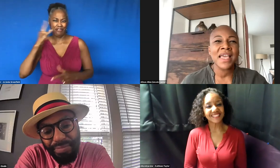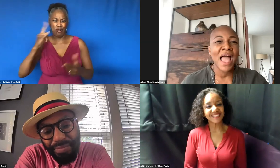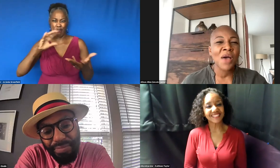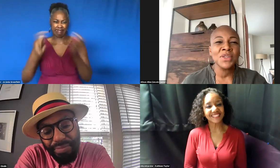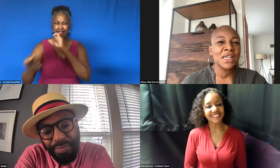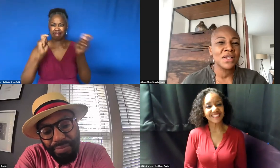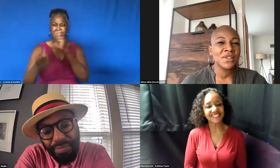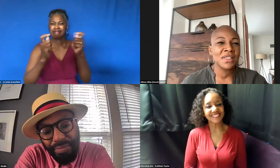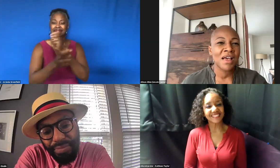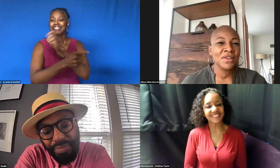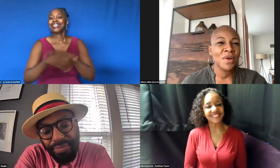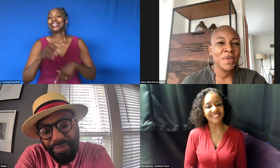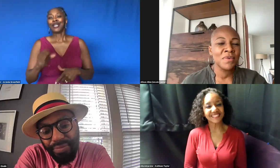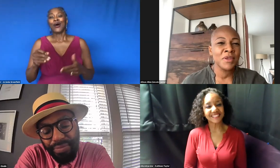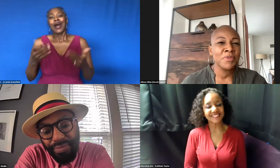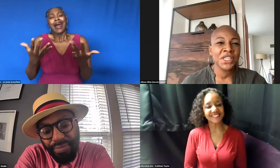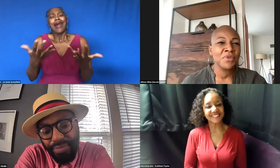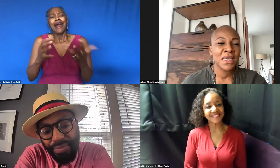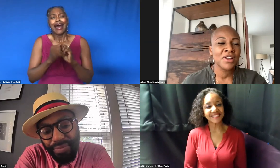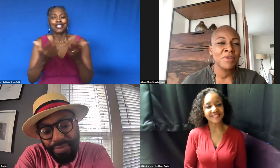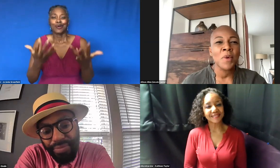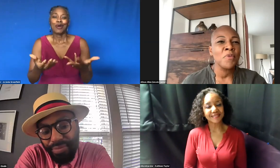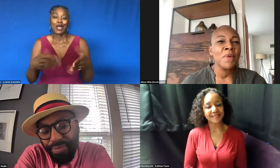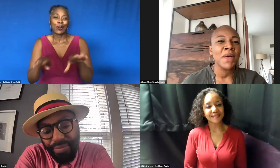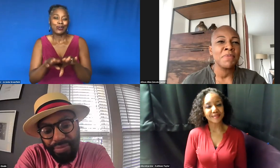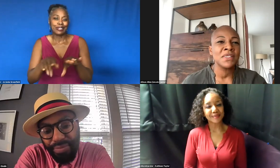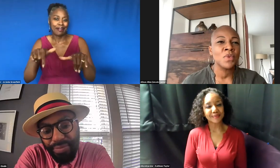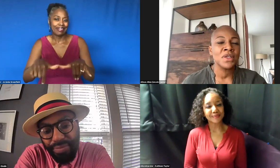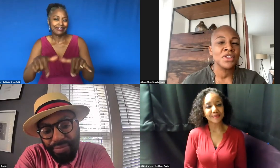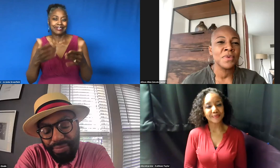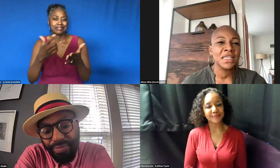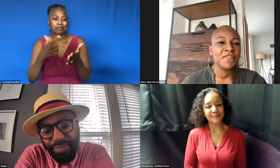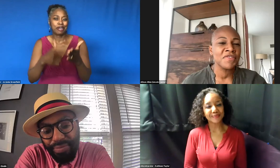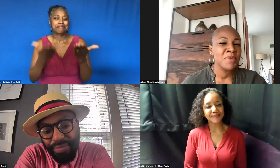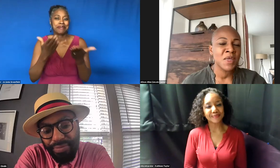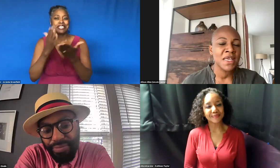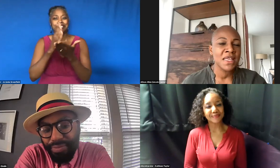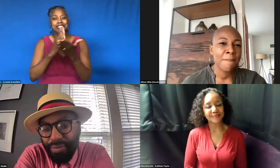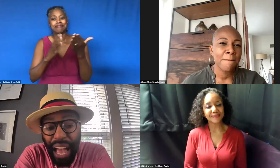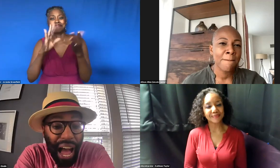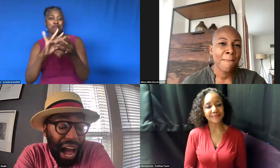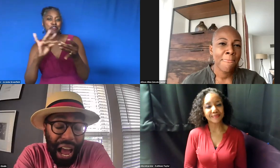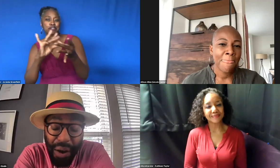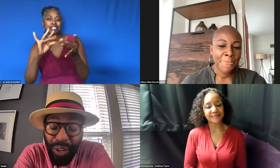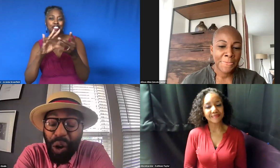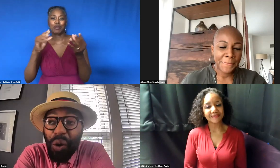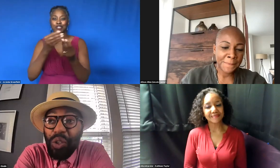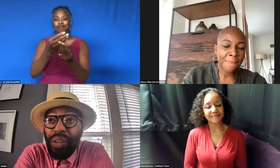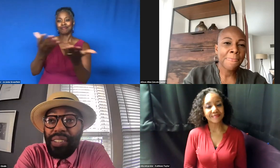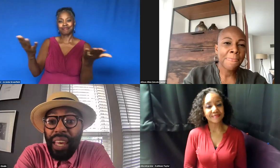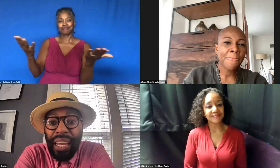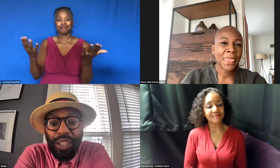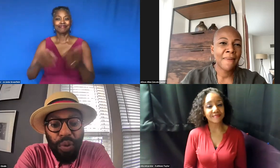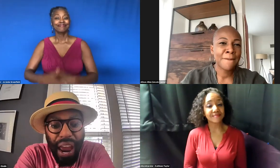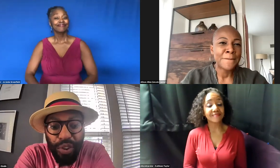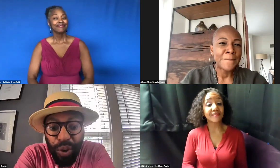would say, how would you want to close this out? You know, we appreciate you being here, but what might be some words that you would leave everybody with? I want to close